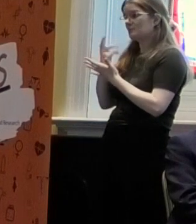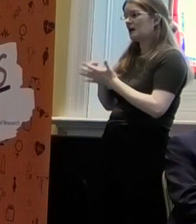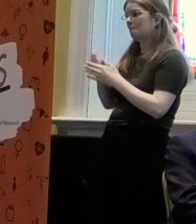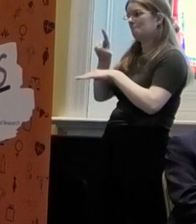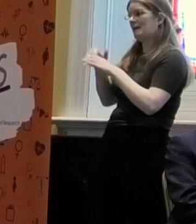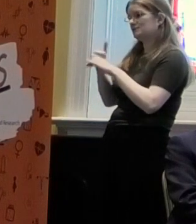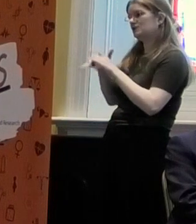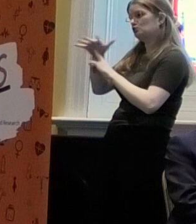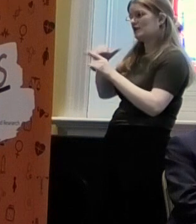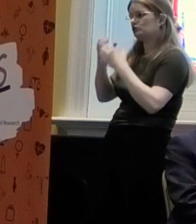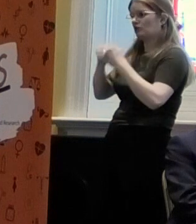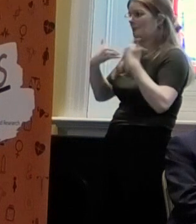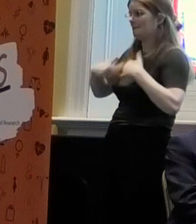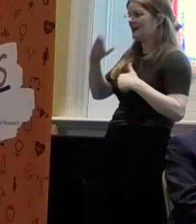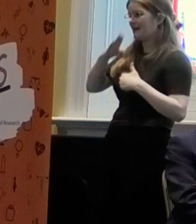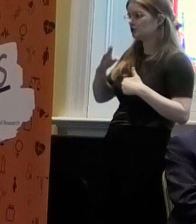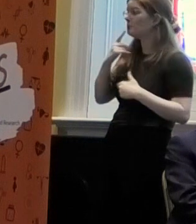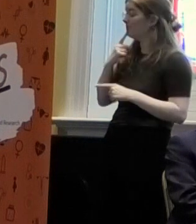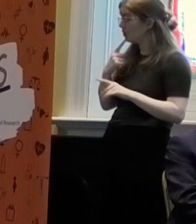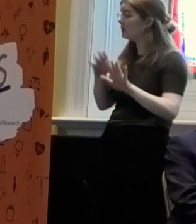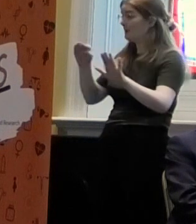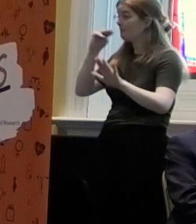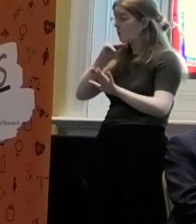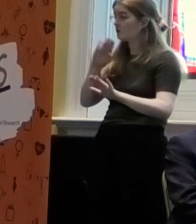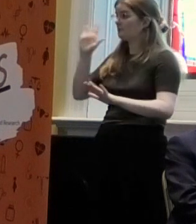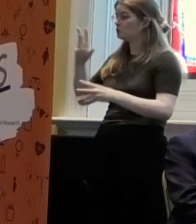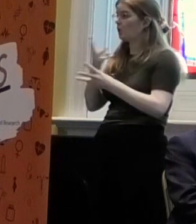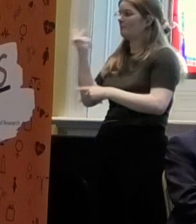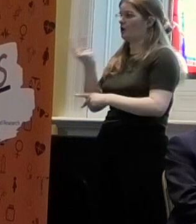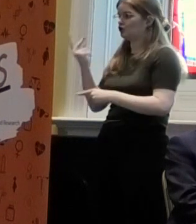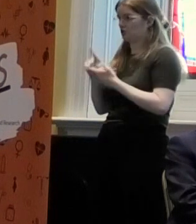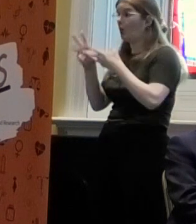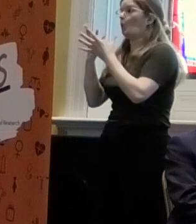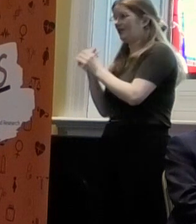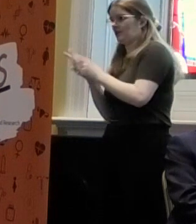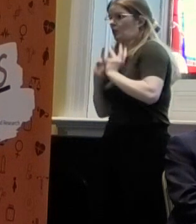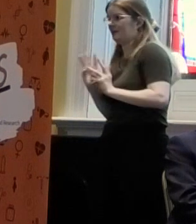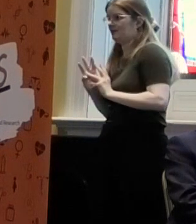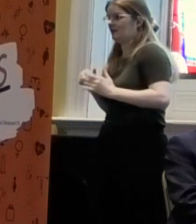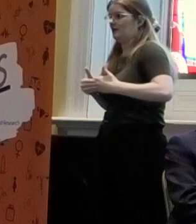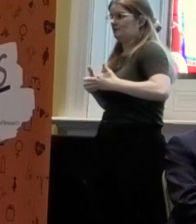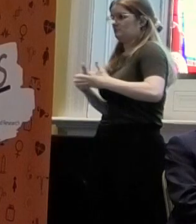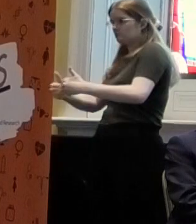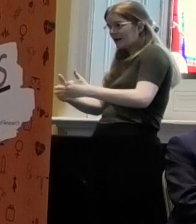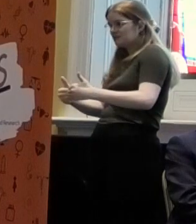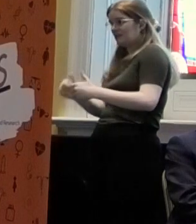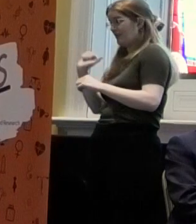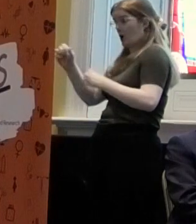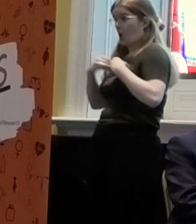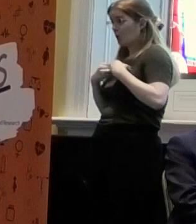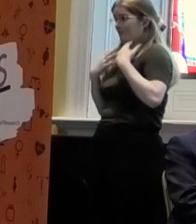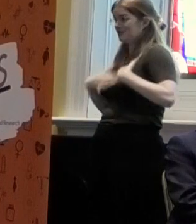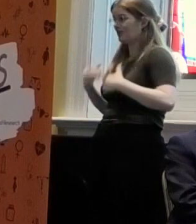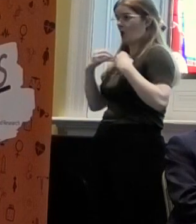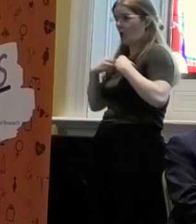very important that, you know, we work in partnership with women, people, patients, because they have their own best interests at heart, and